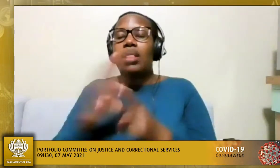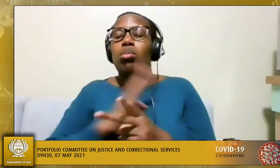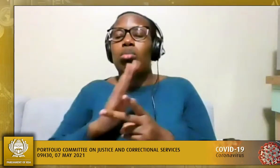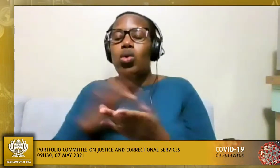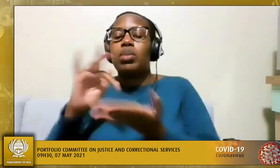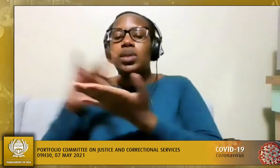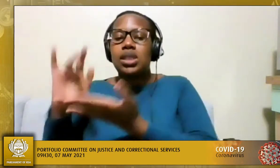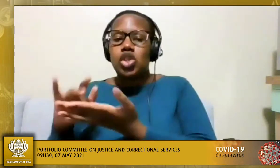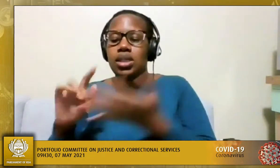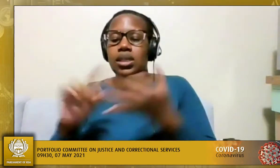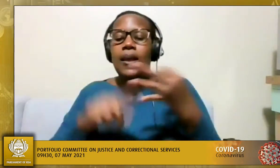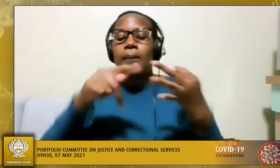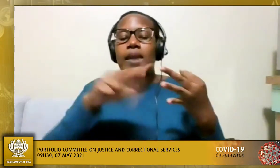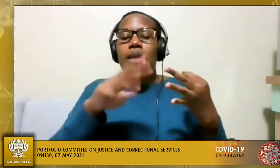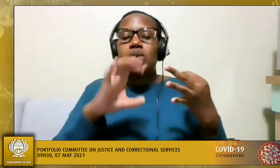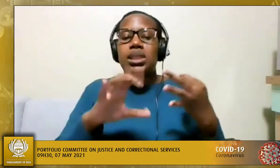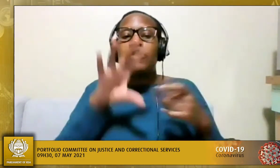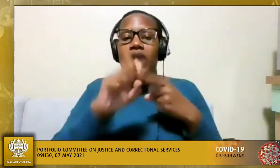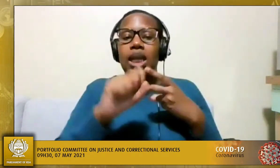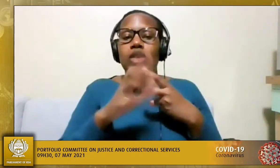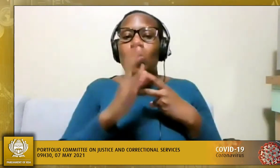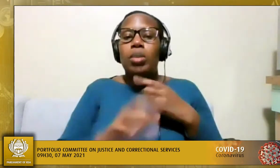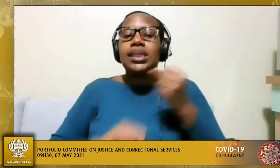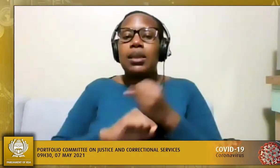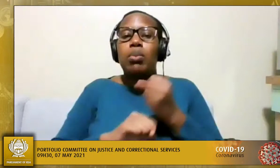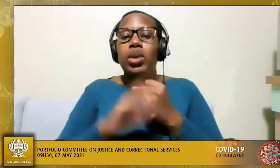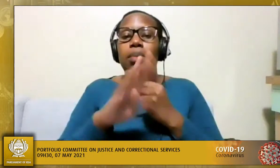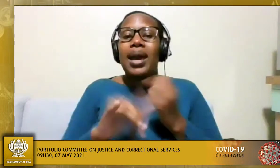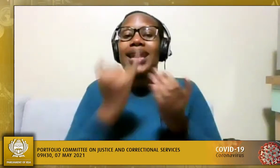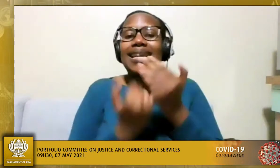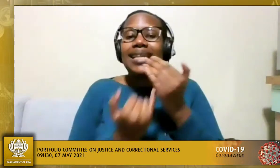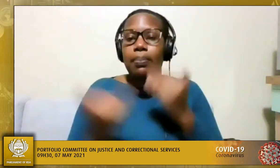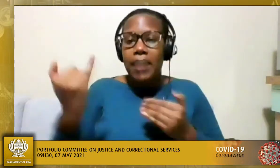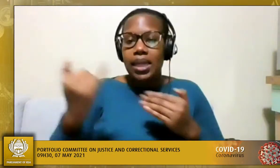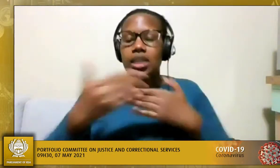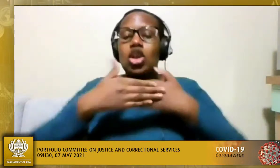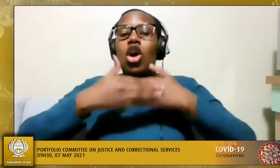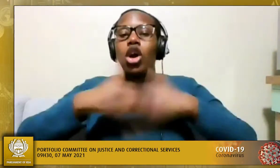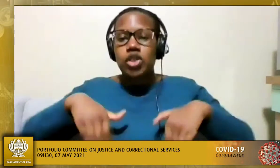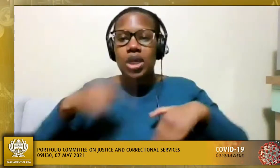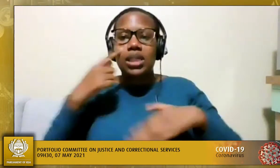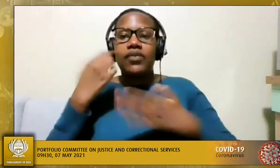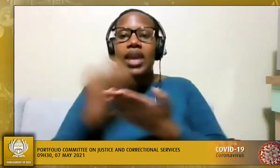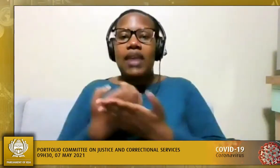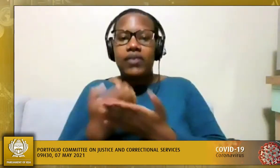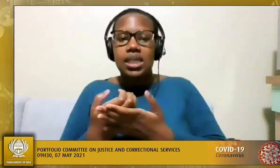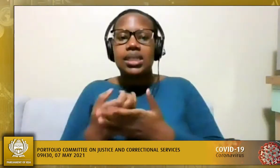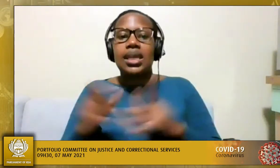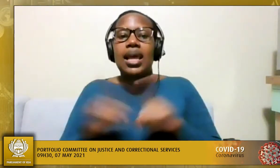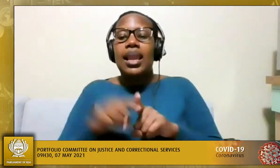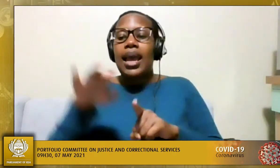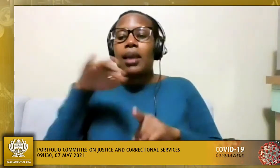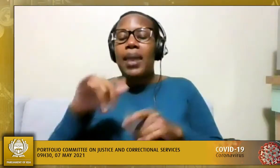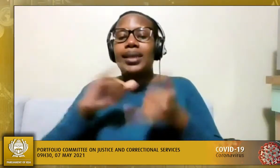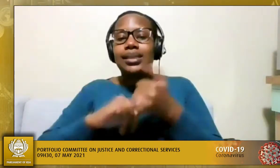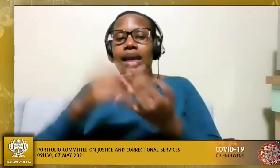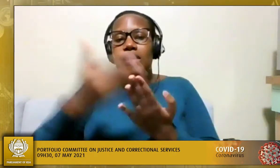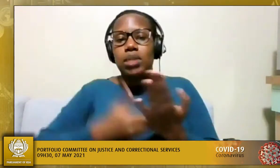pw's findings will be supported by an independent objective evidence such as bank statements